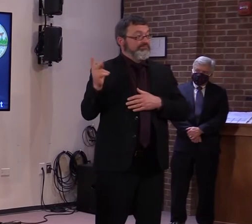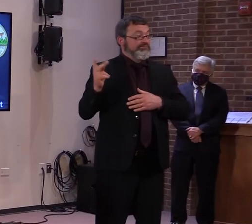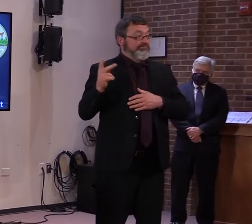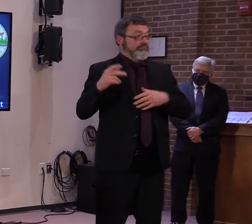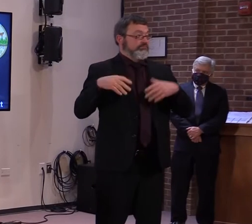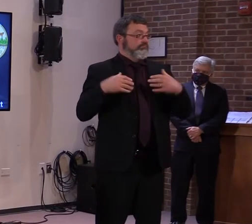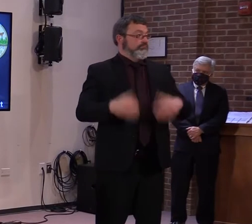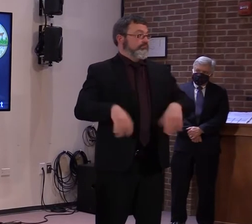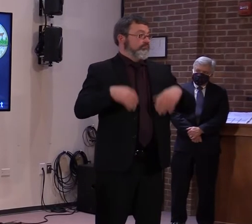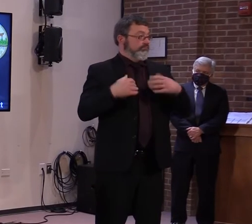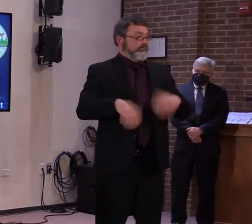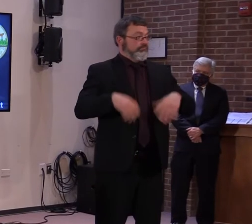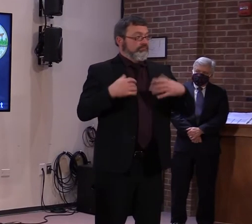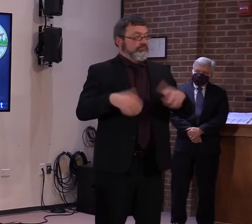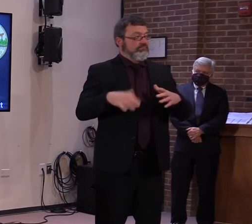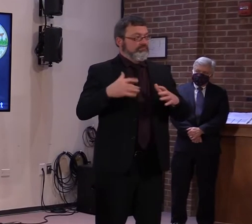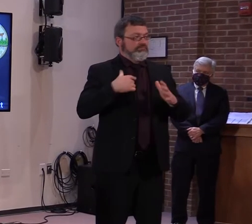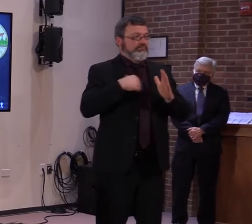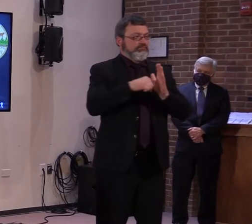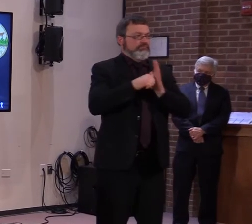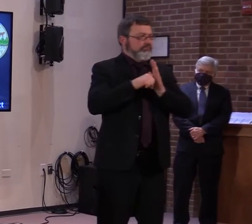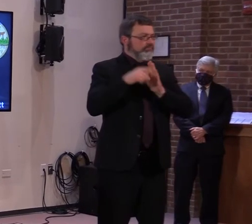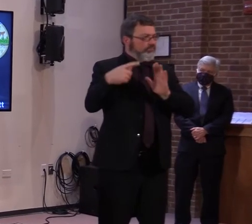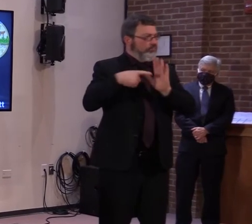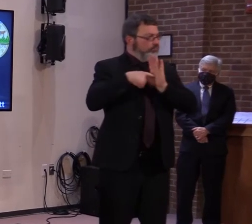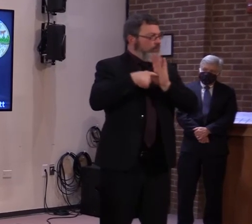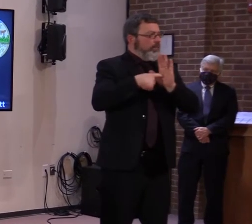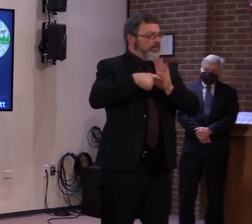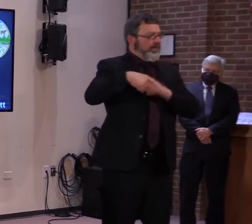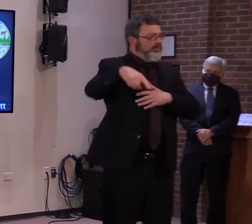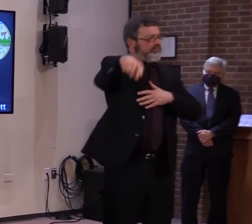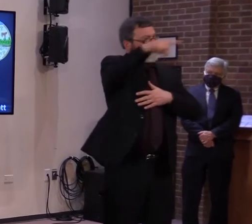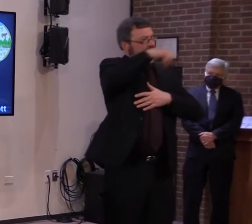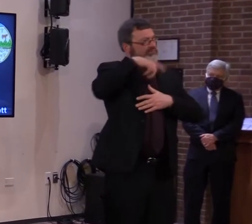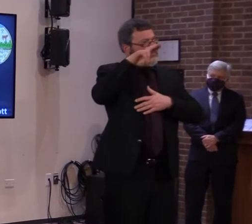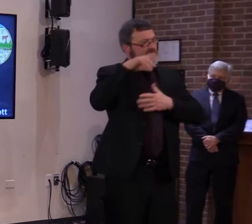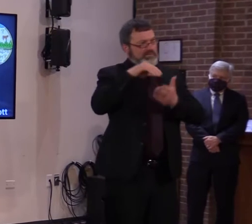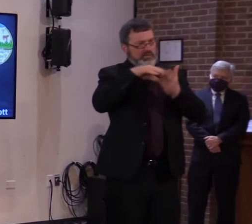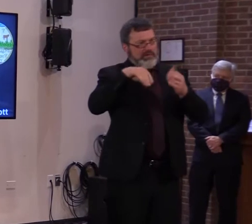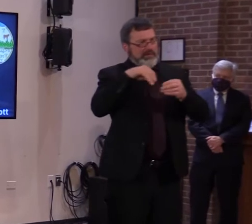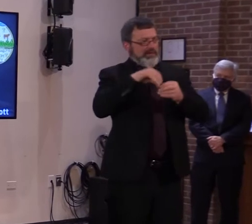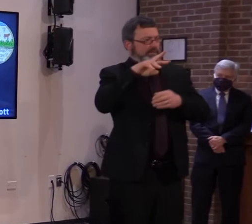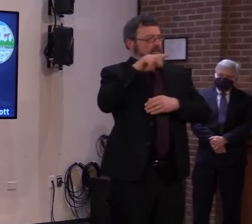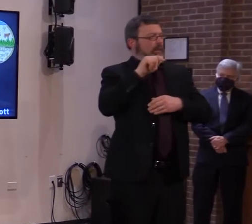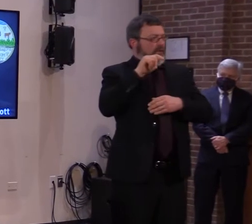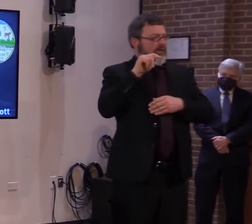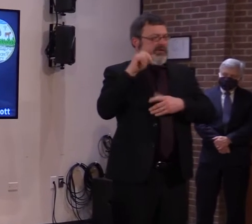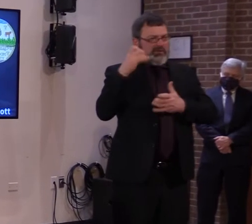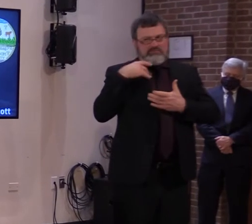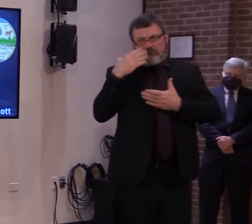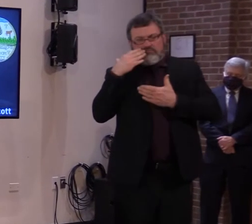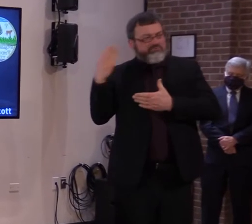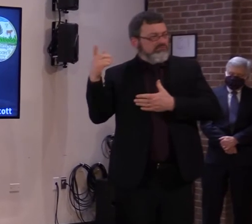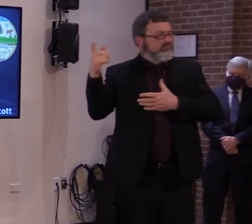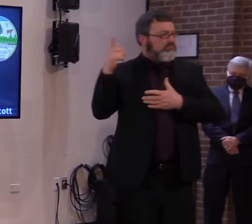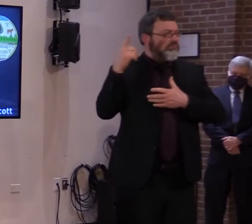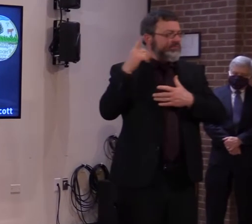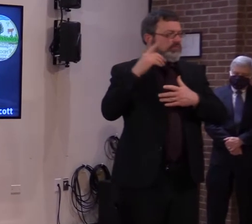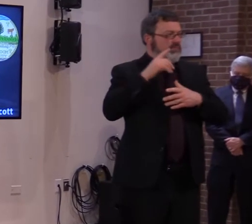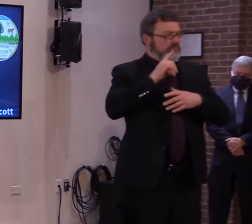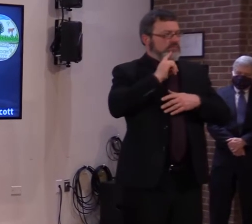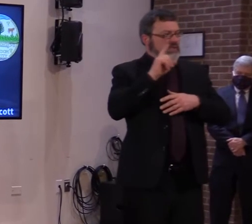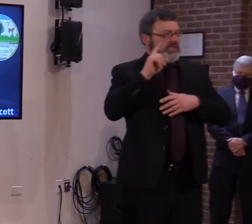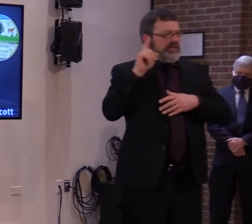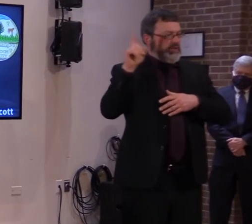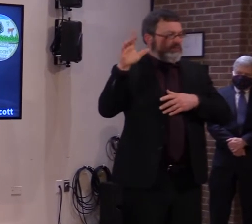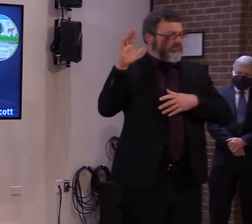strong student representatives to the State Board of Education, and I think it's something we should encourage all our boards to include student representatives, because they do add a